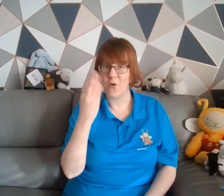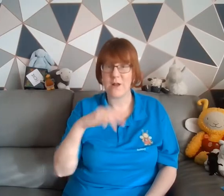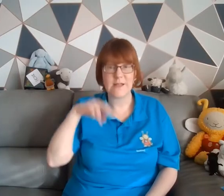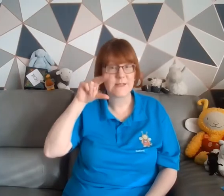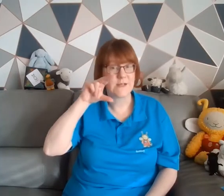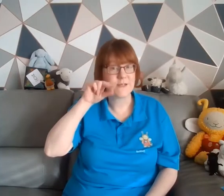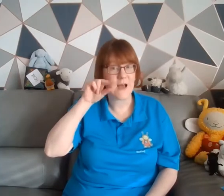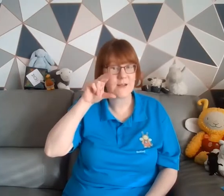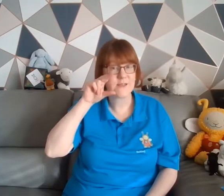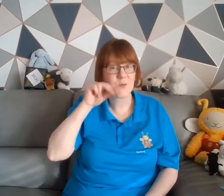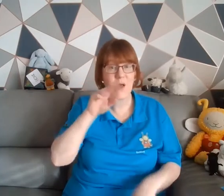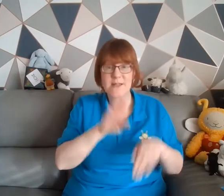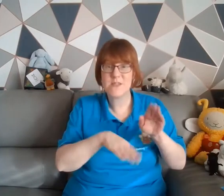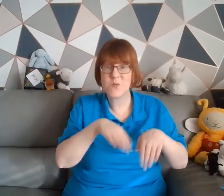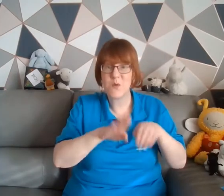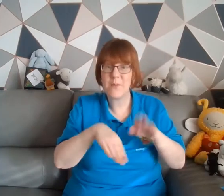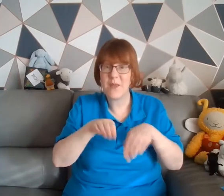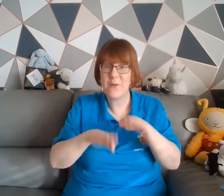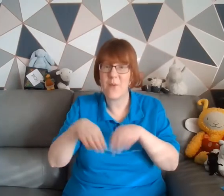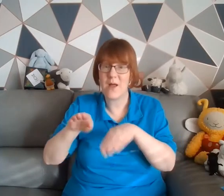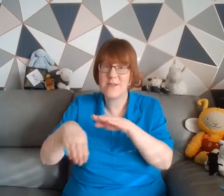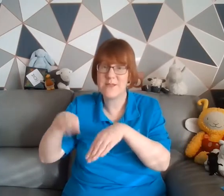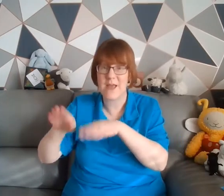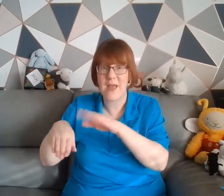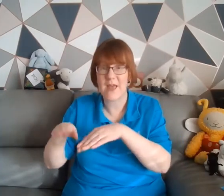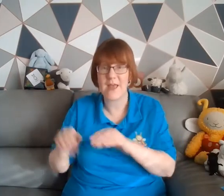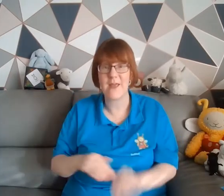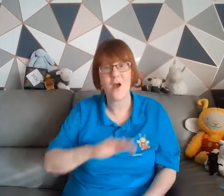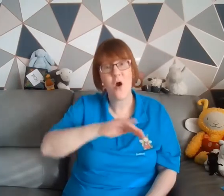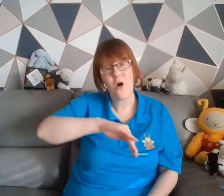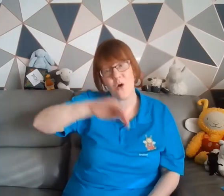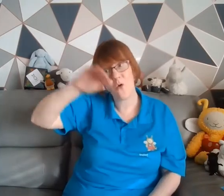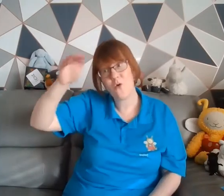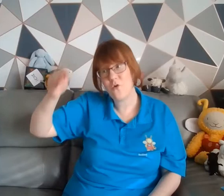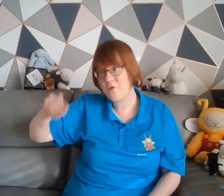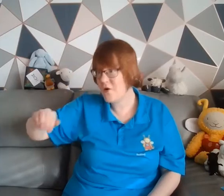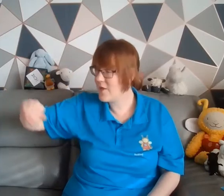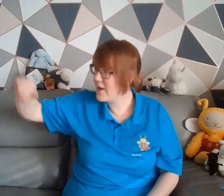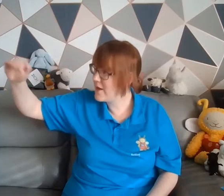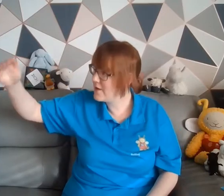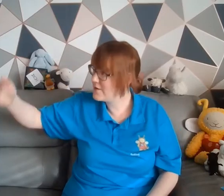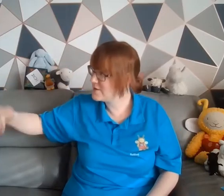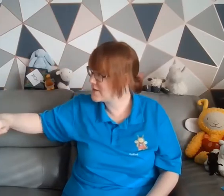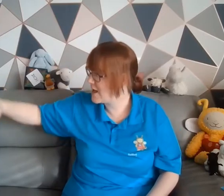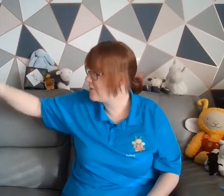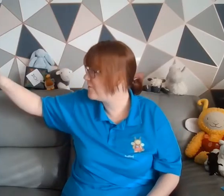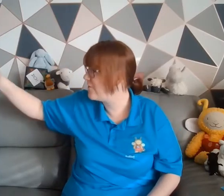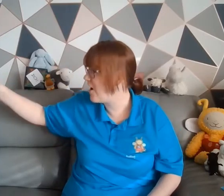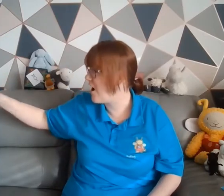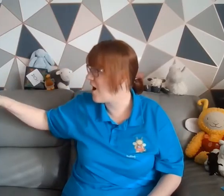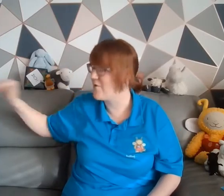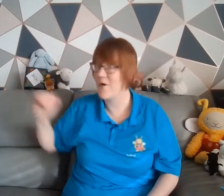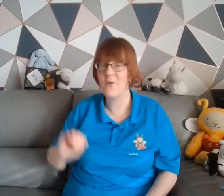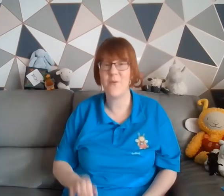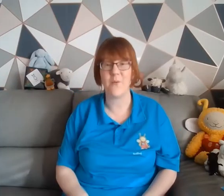Four little ducks went swimming one day over the hills and far